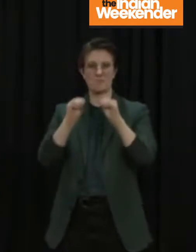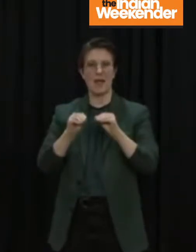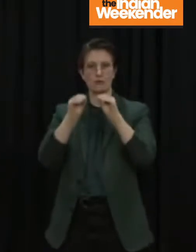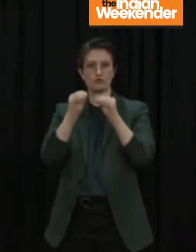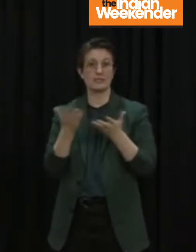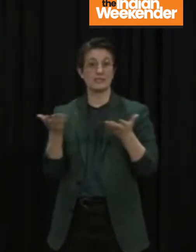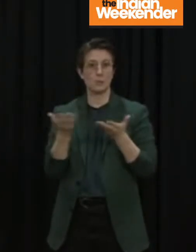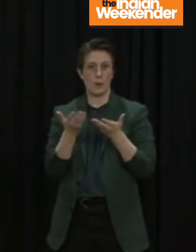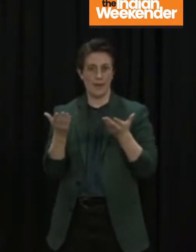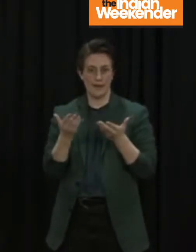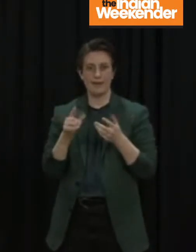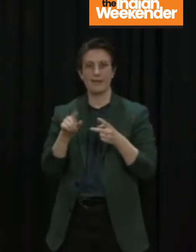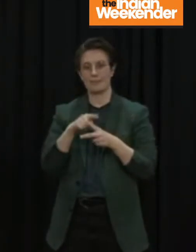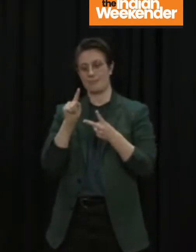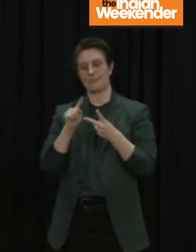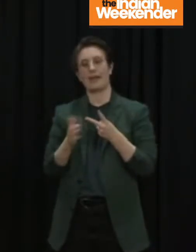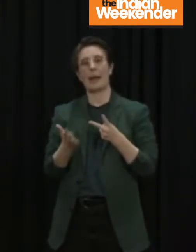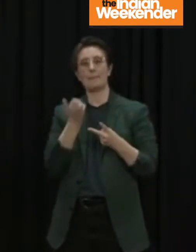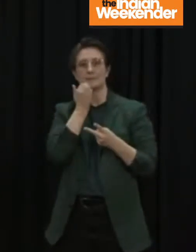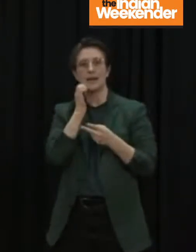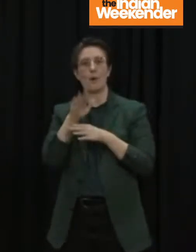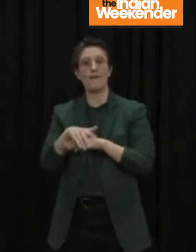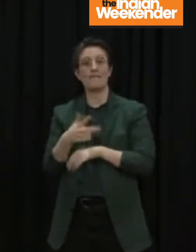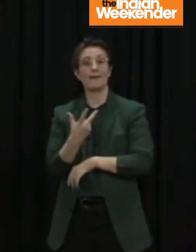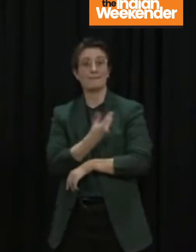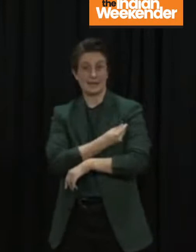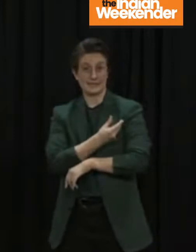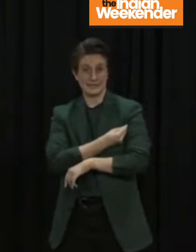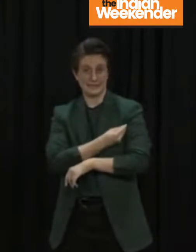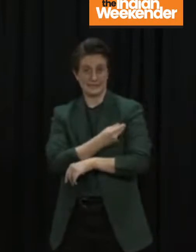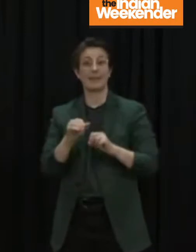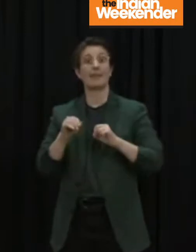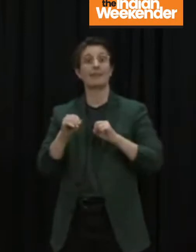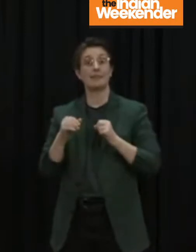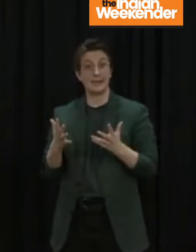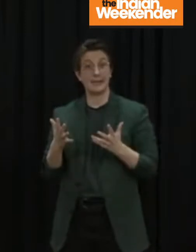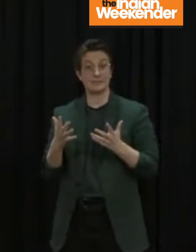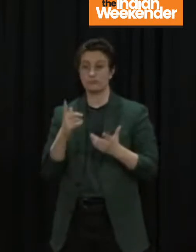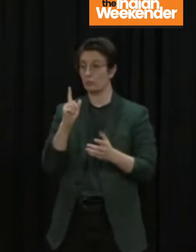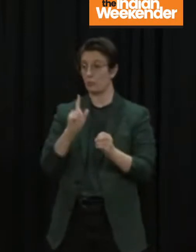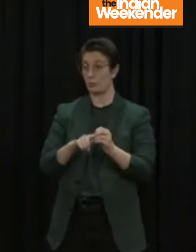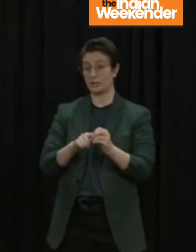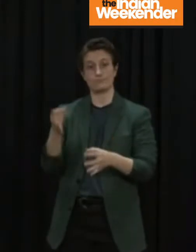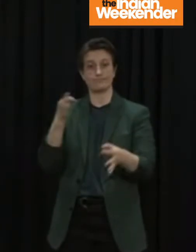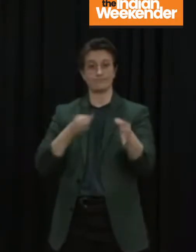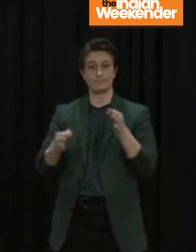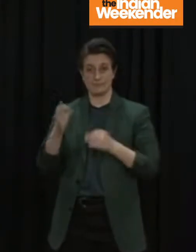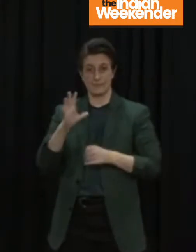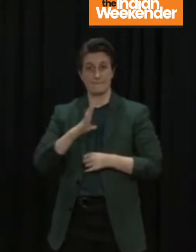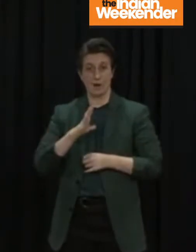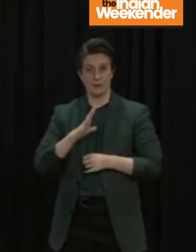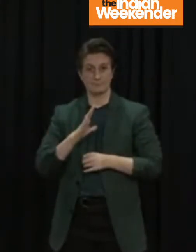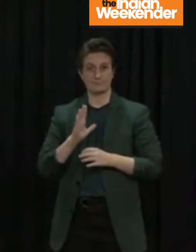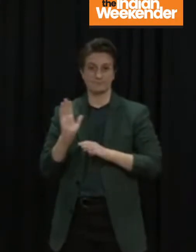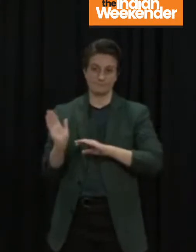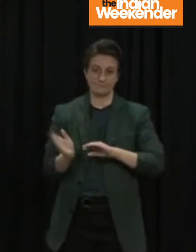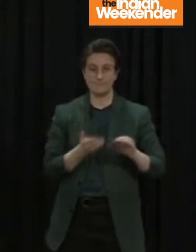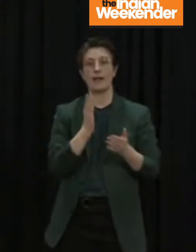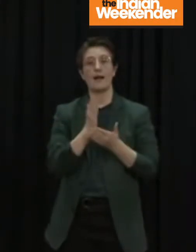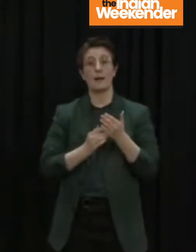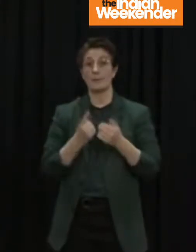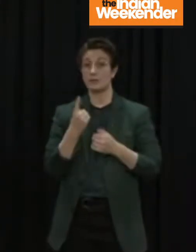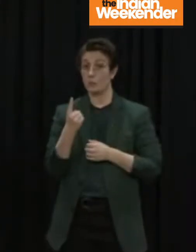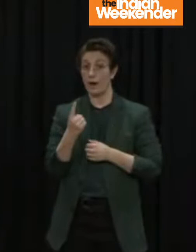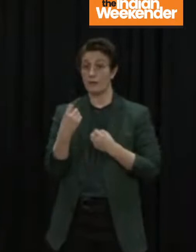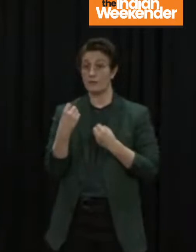then open up for questions, and at about 1:30 we'll hand over to Dr. Verrall and Professor David Murdoch, who will be providing more